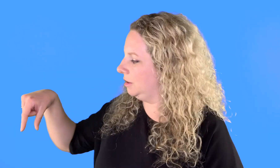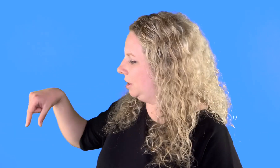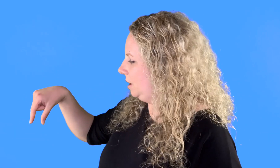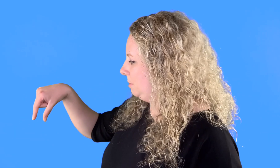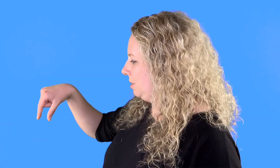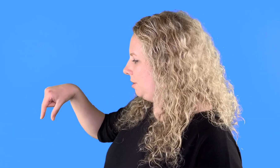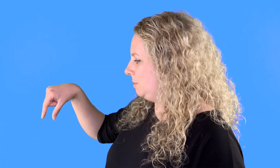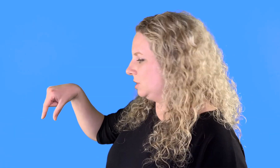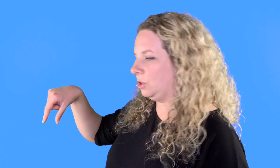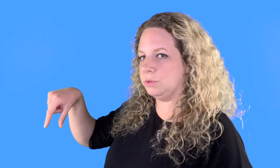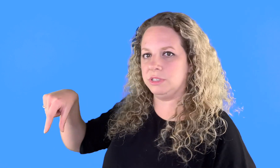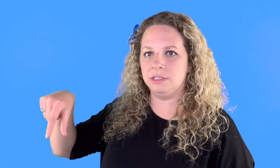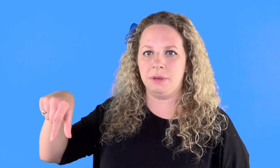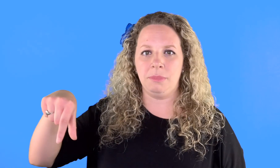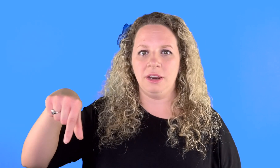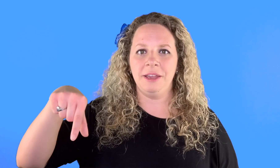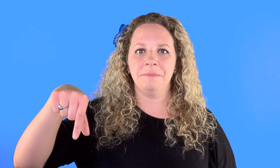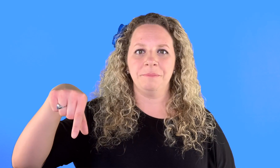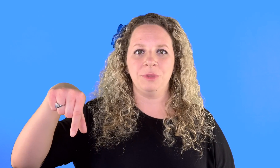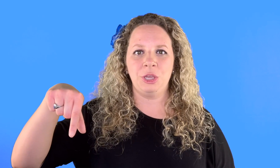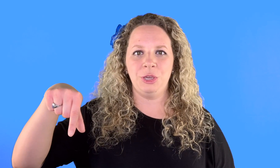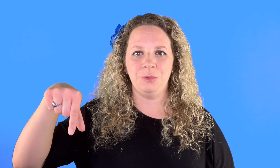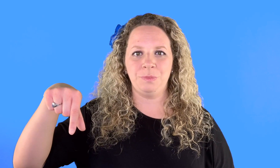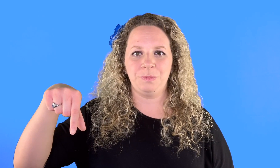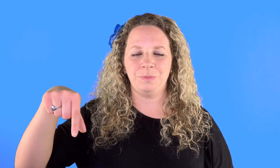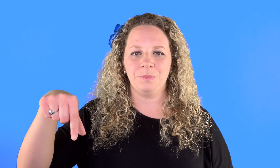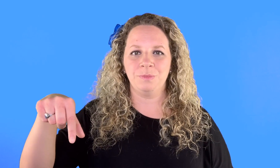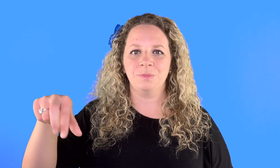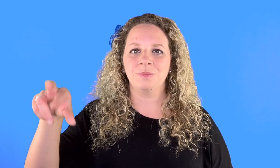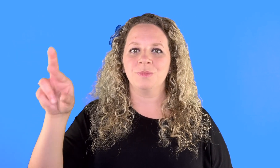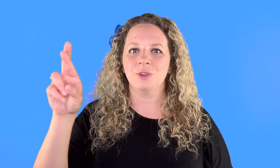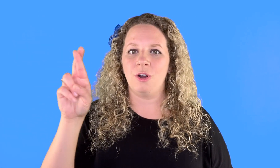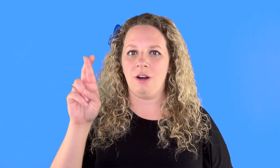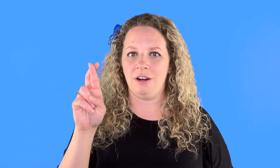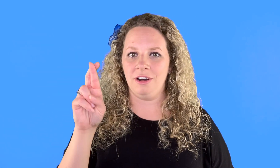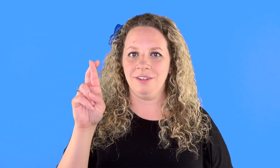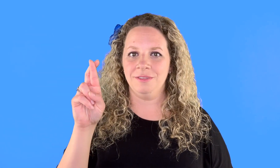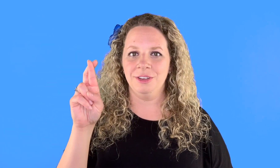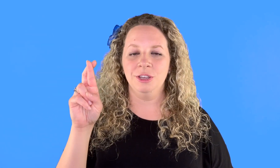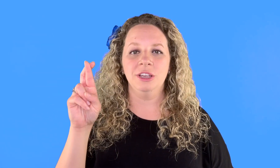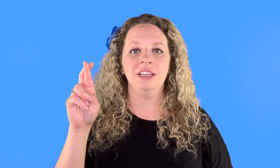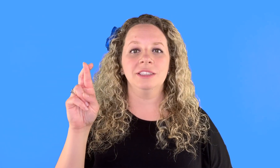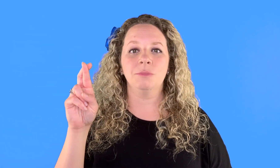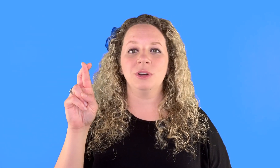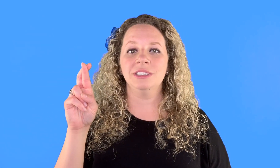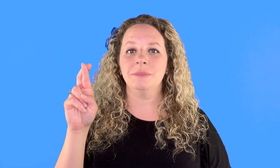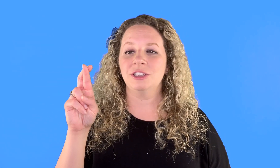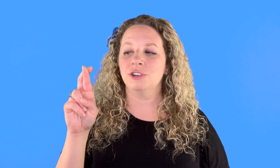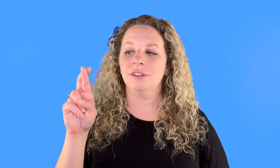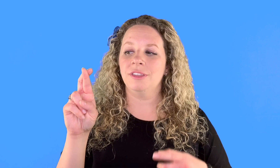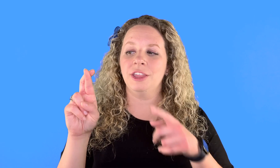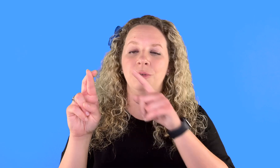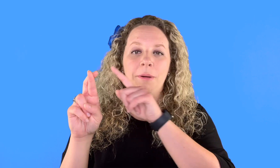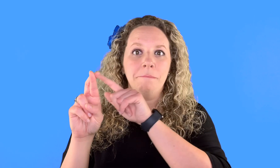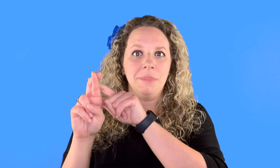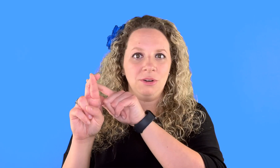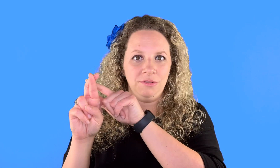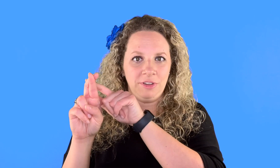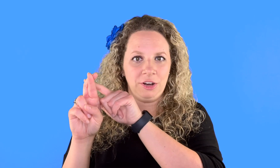and my thumb is closest to my body. Q. R. It's important to make sure that your middle finger